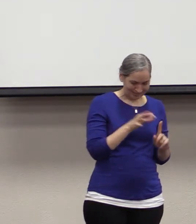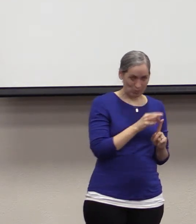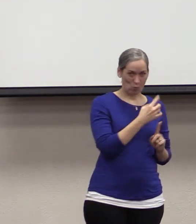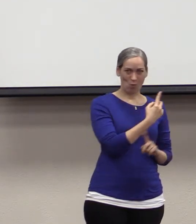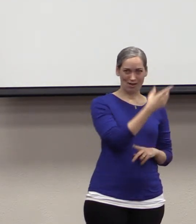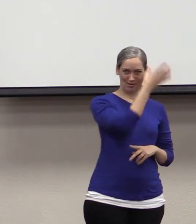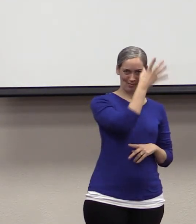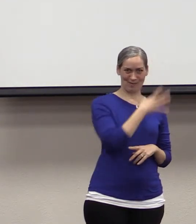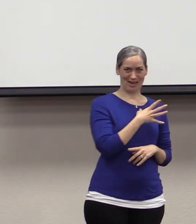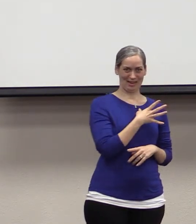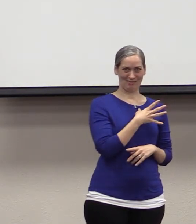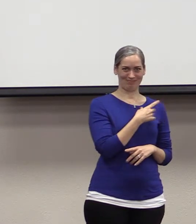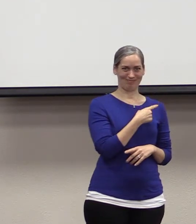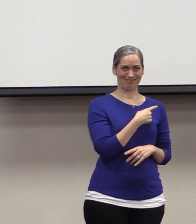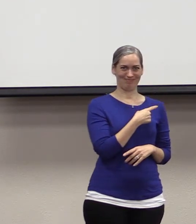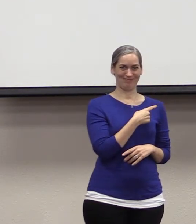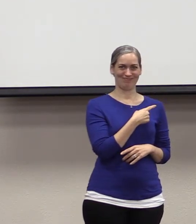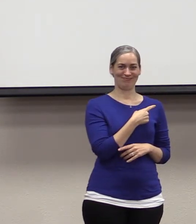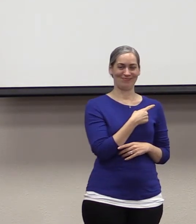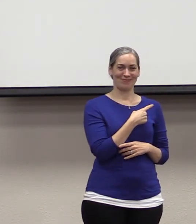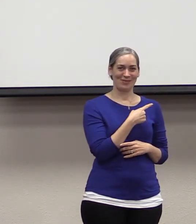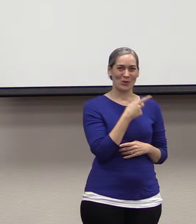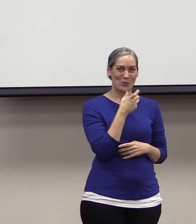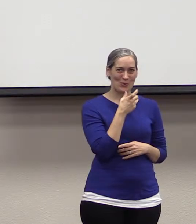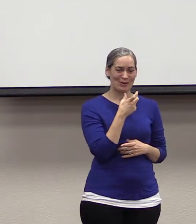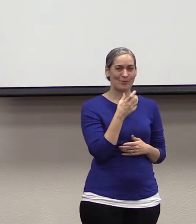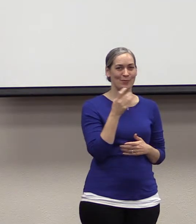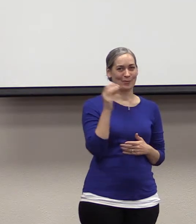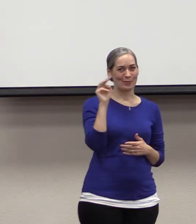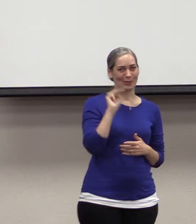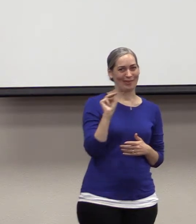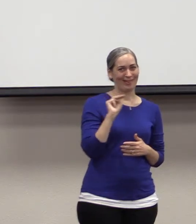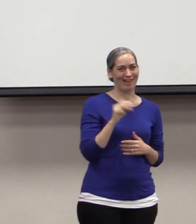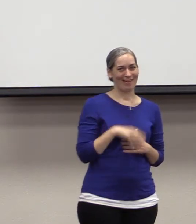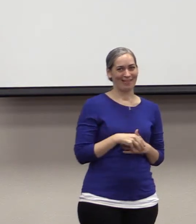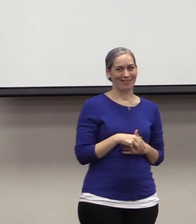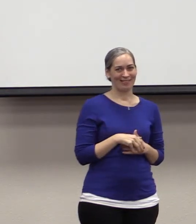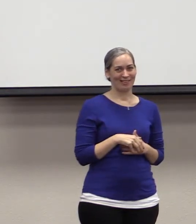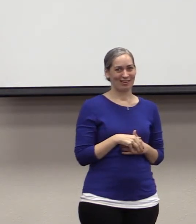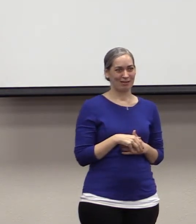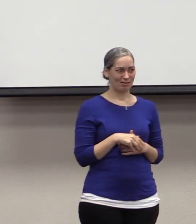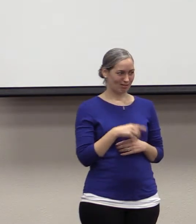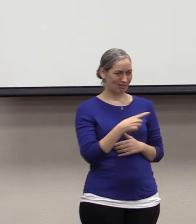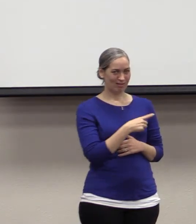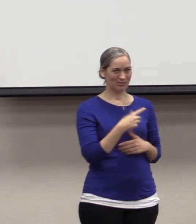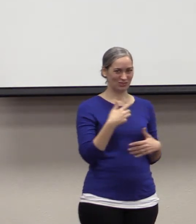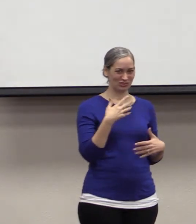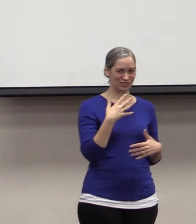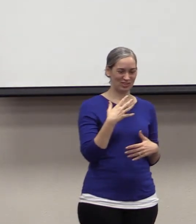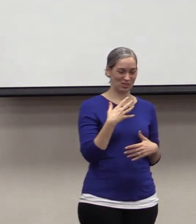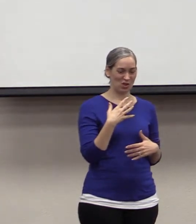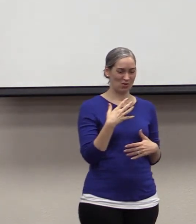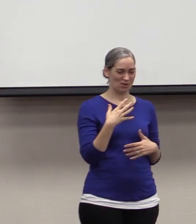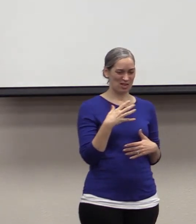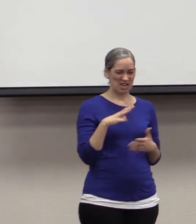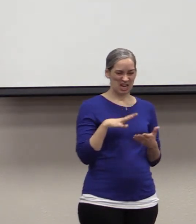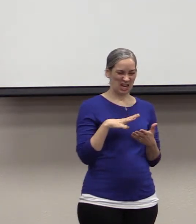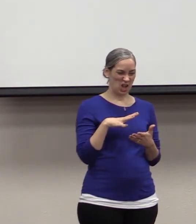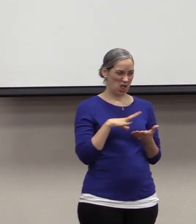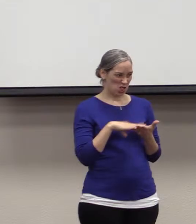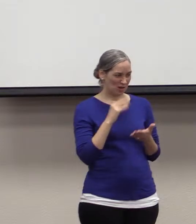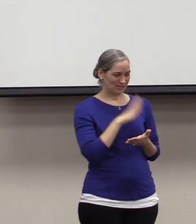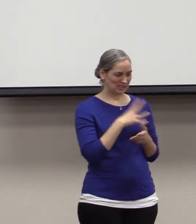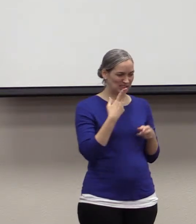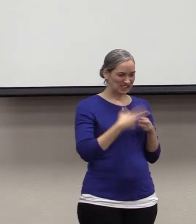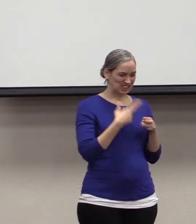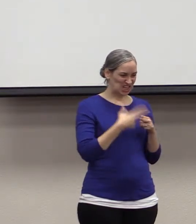guy. He finds out his name is Mordecai. He finds out that he's a Jew, and he marches straight back into the palace, goes